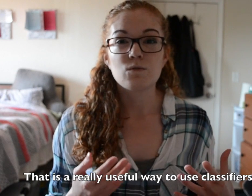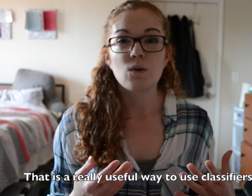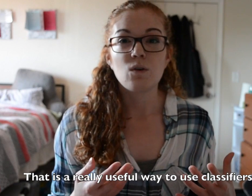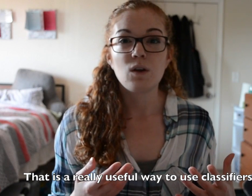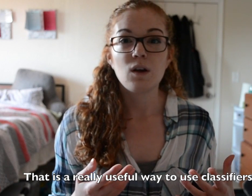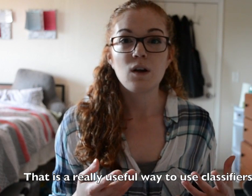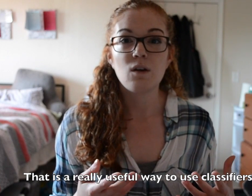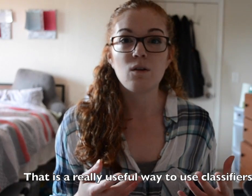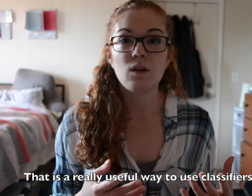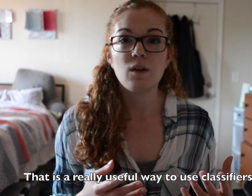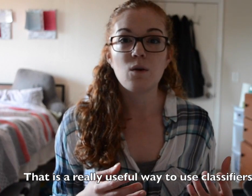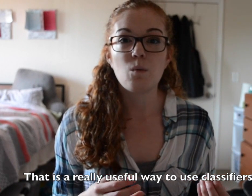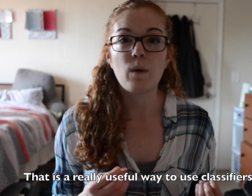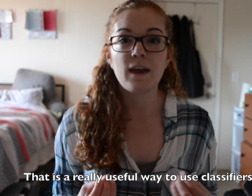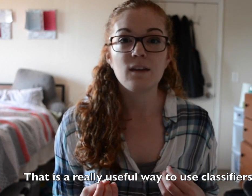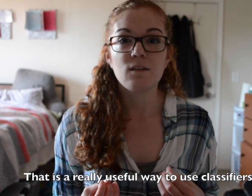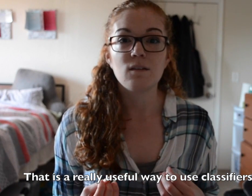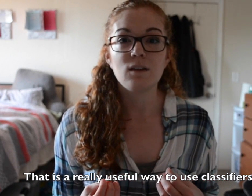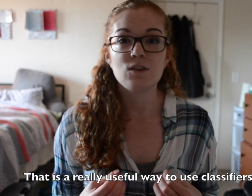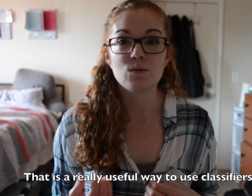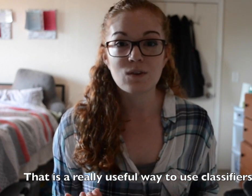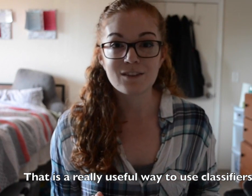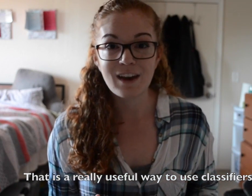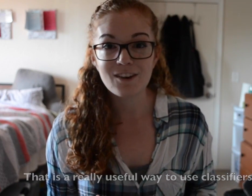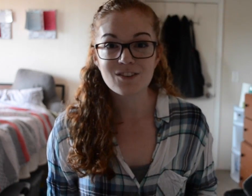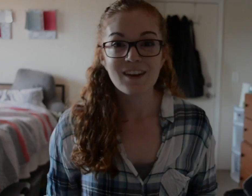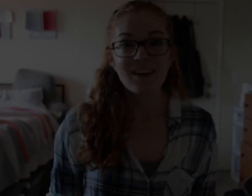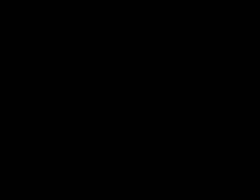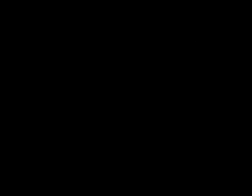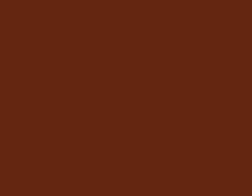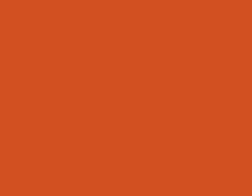useful way to use classifiers.